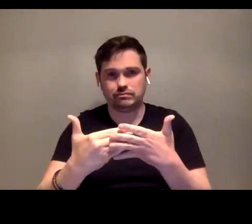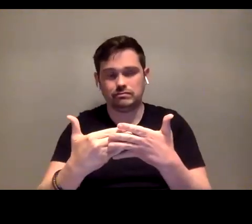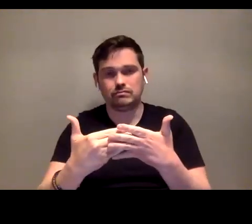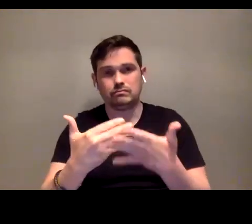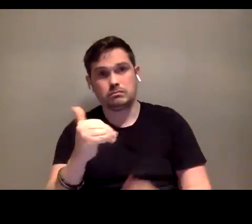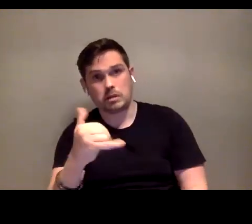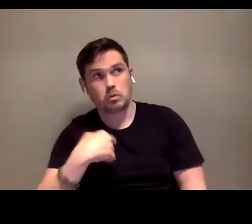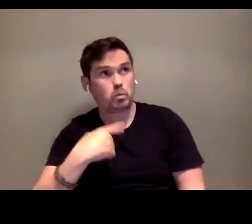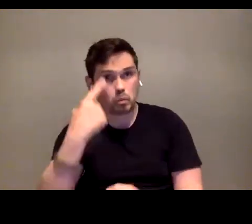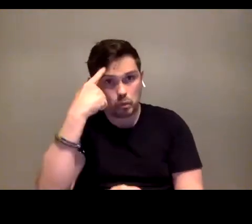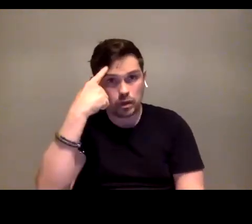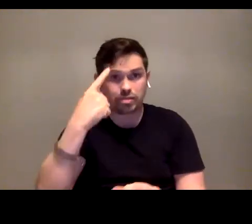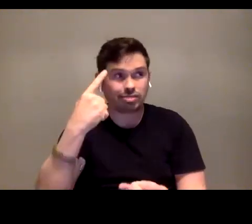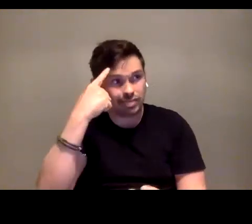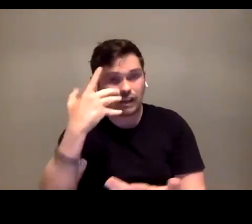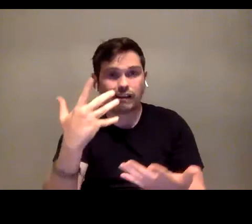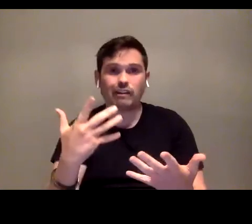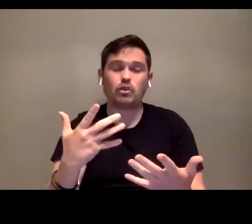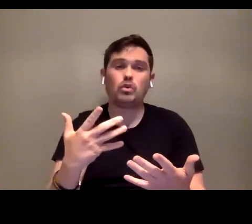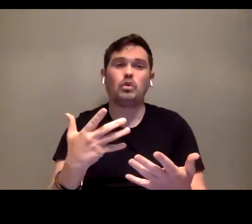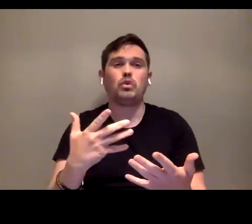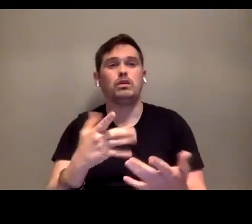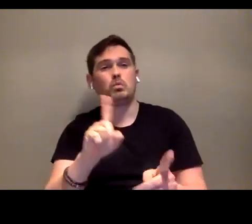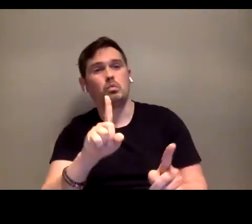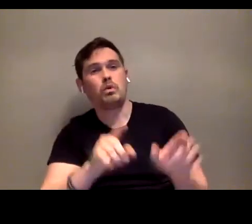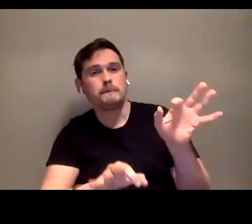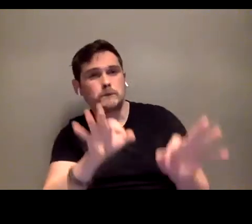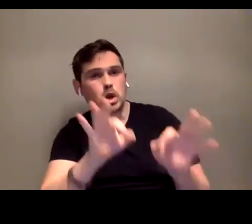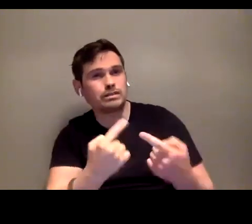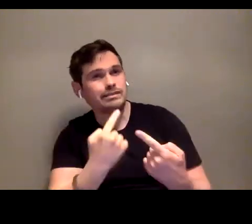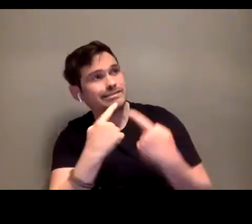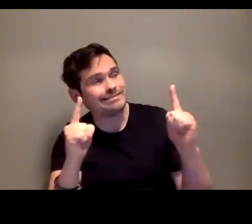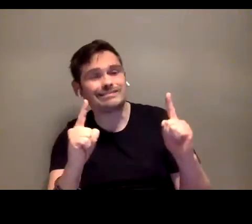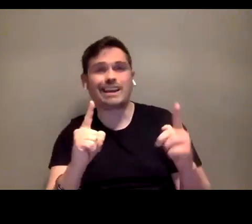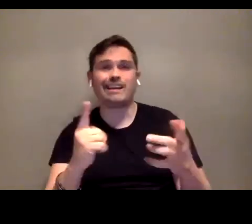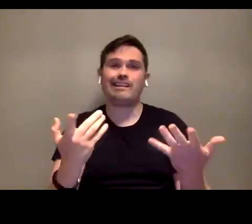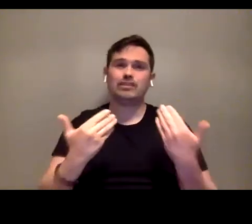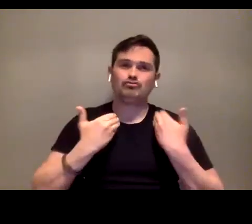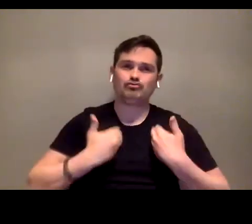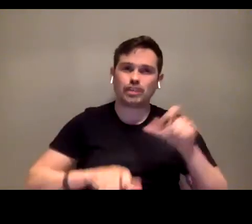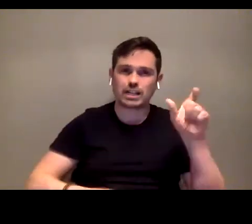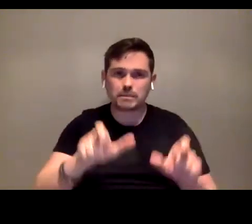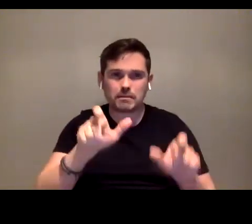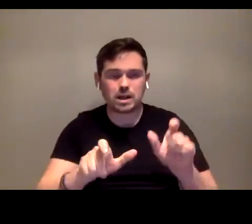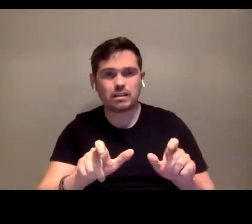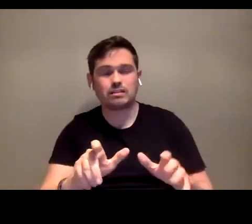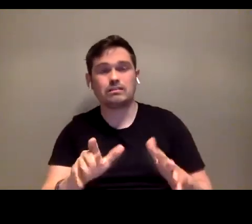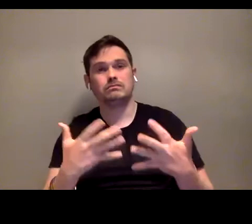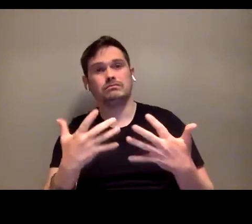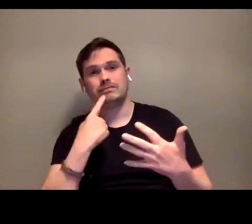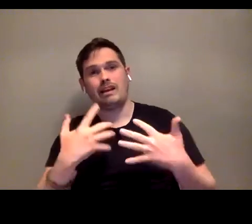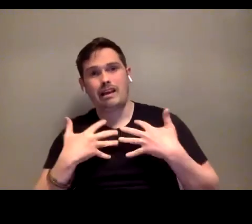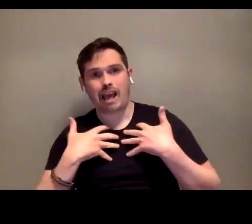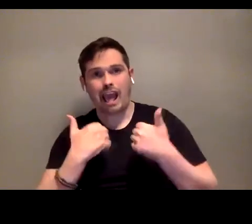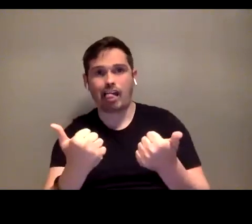you know, see sort of claims by politicians and entrepreneurs and billionaires, that actually health standards across the UK have